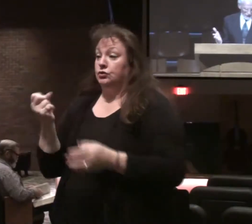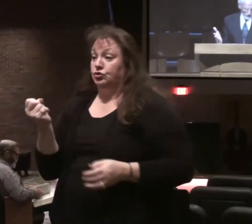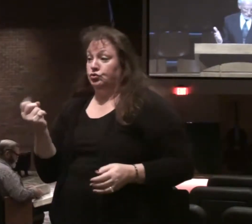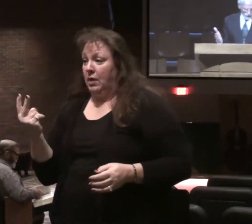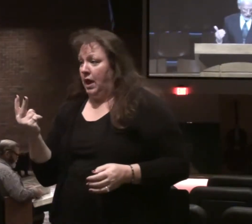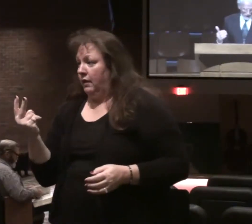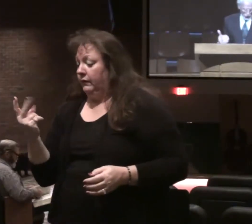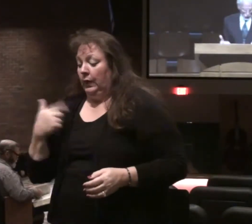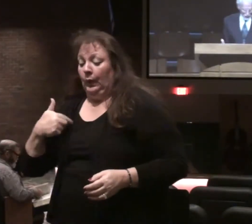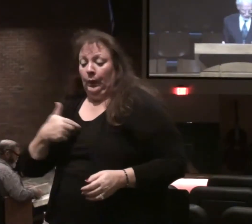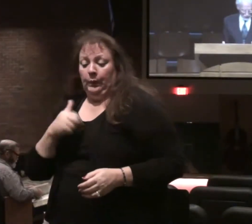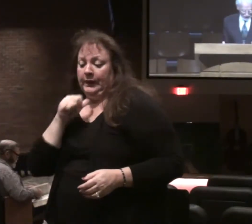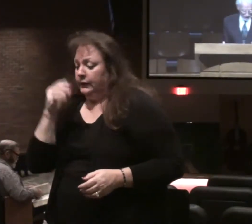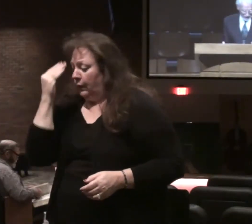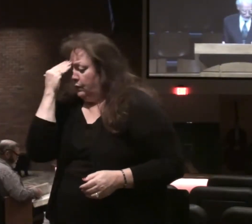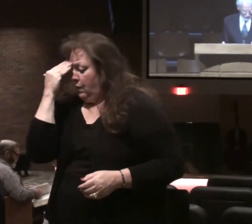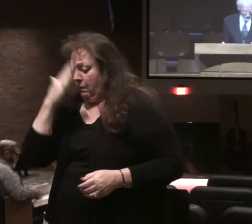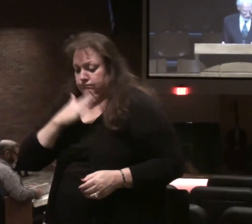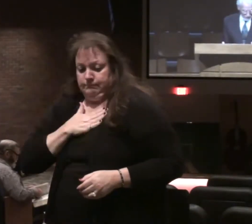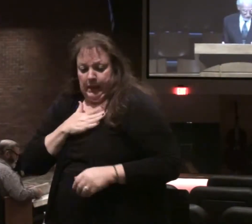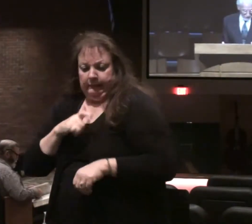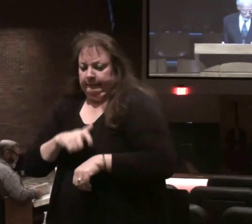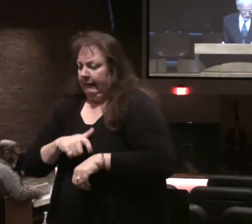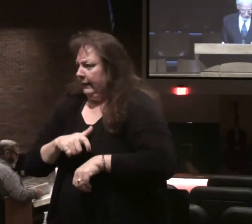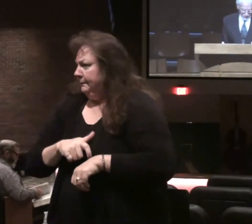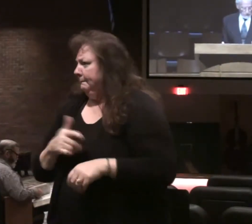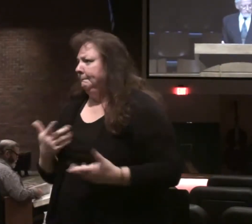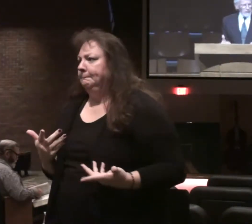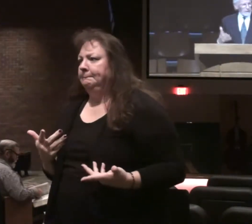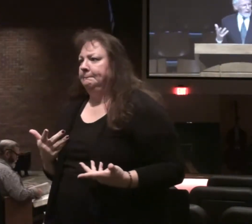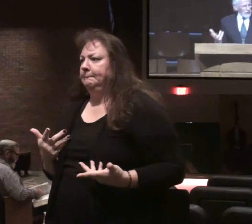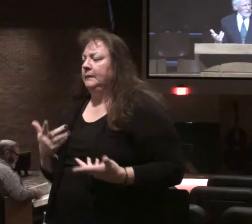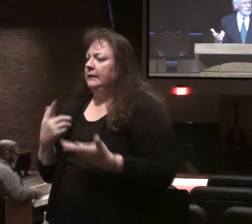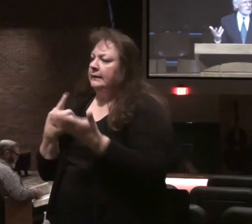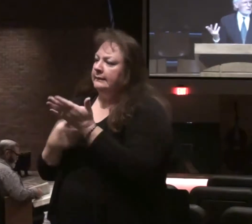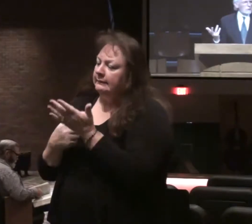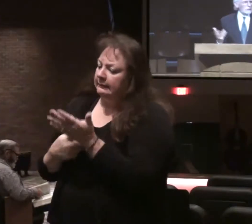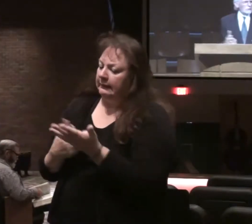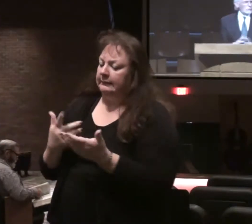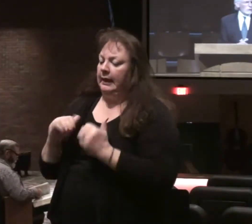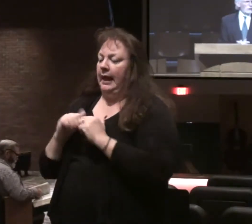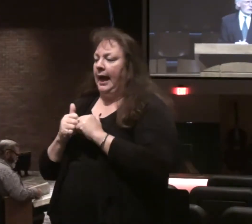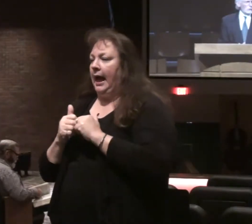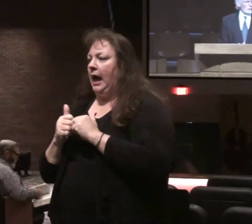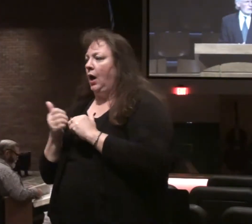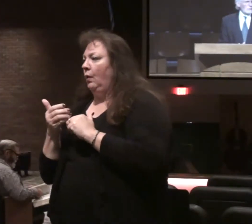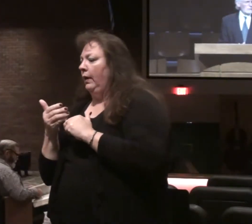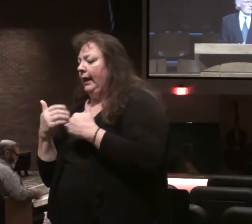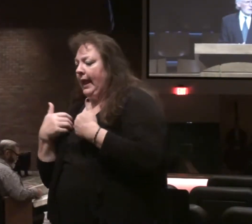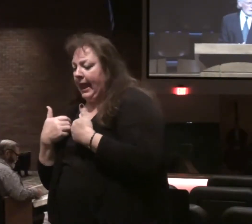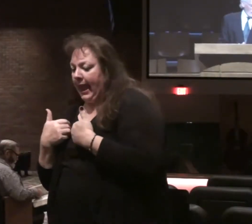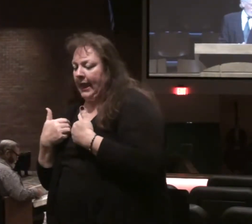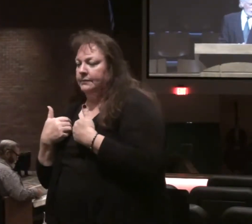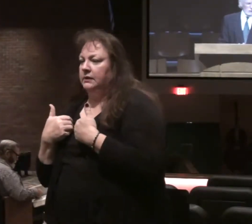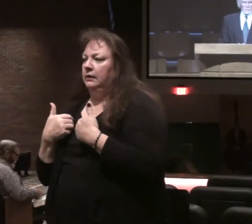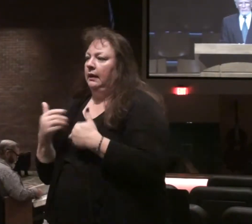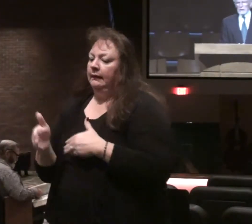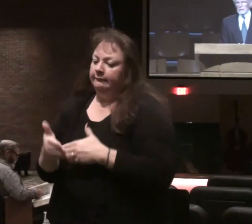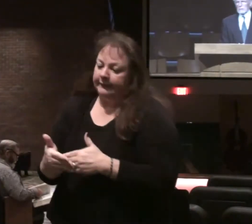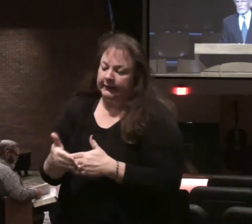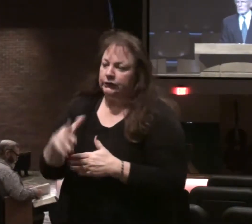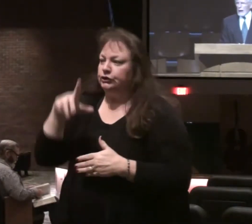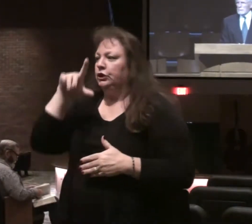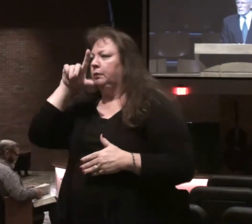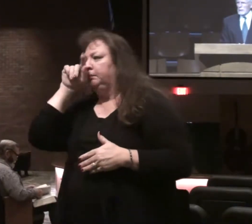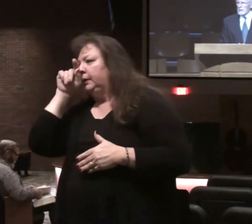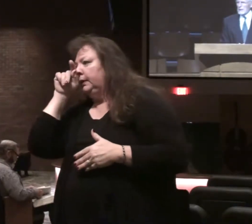12, man does not know his time. Then he talks about how certain creatures, like fish or